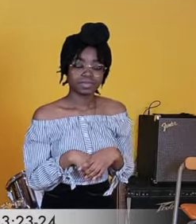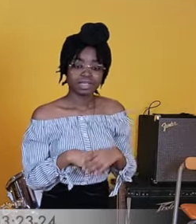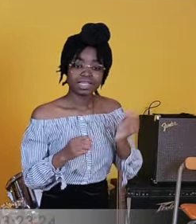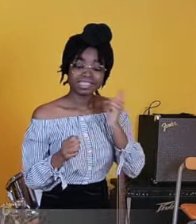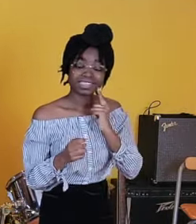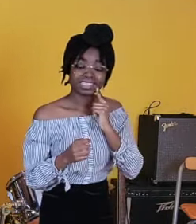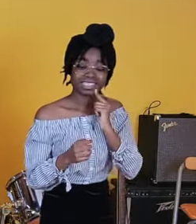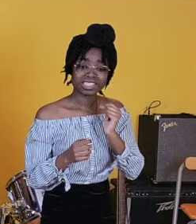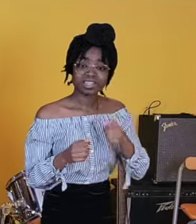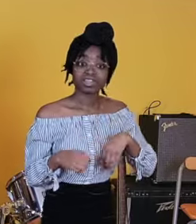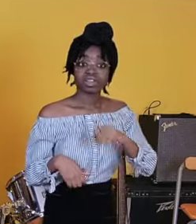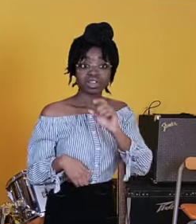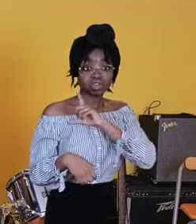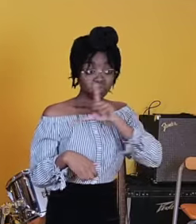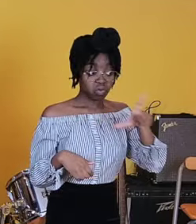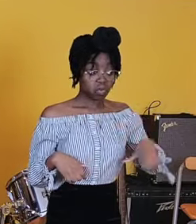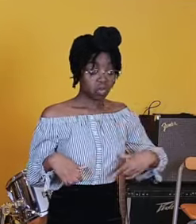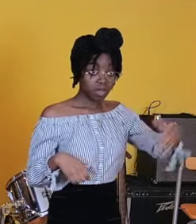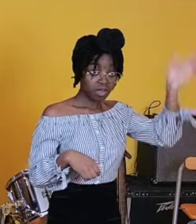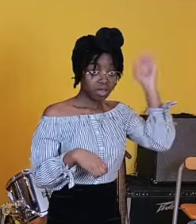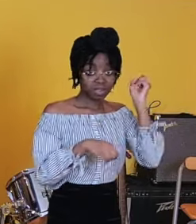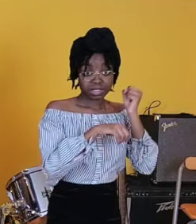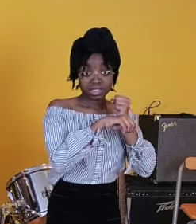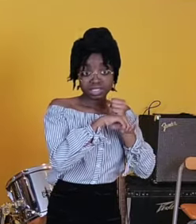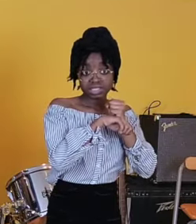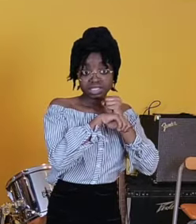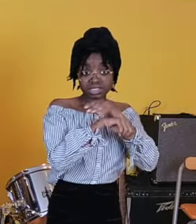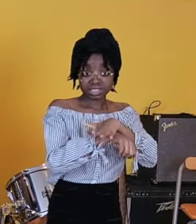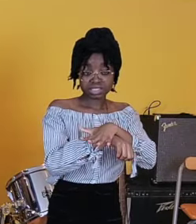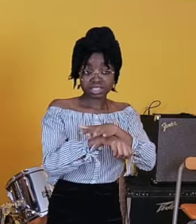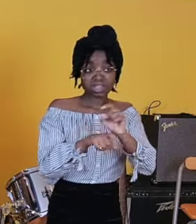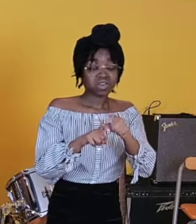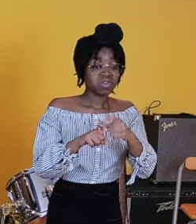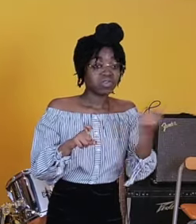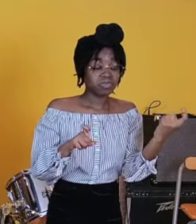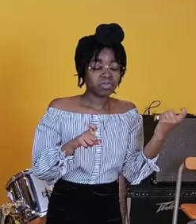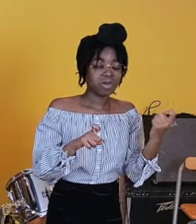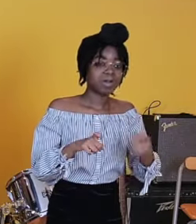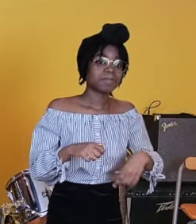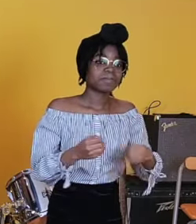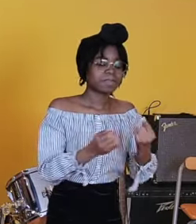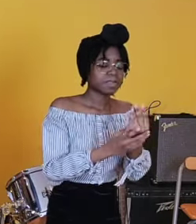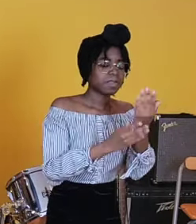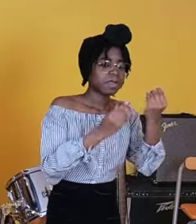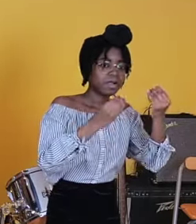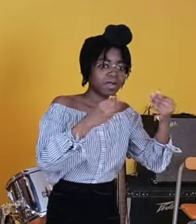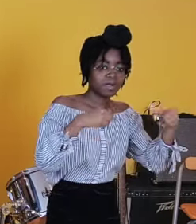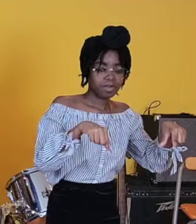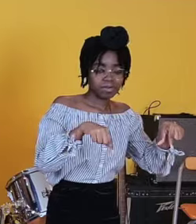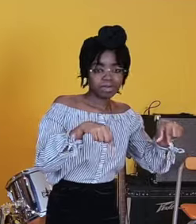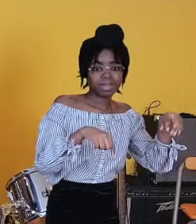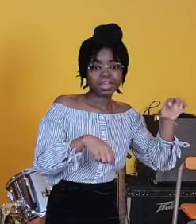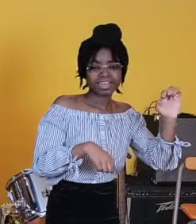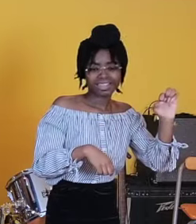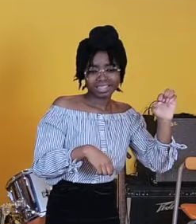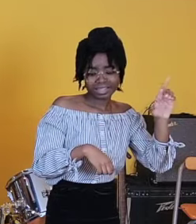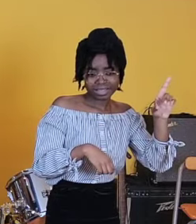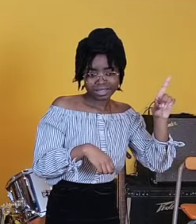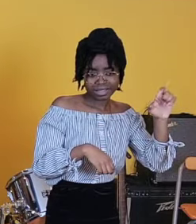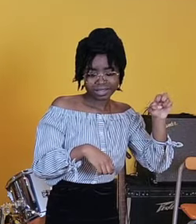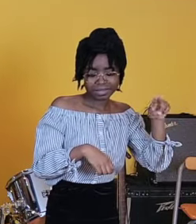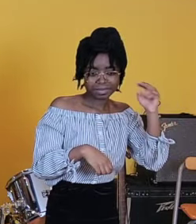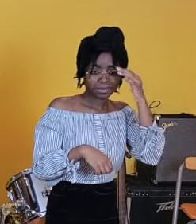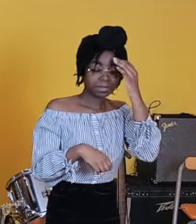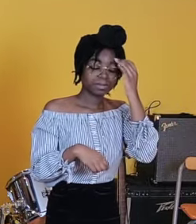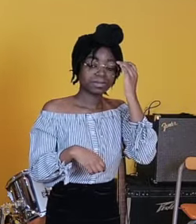the Lord God sent him forth from the Garden of Eden. So the Lord God sent Adam and Eve out of the Garden of Eden